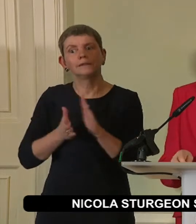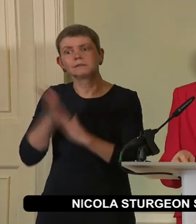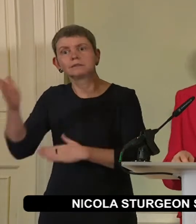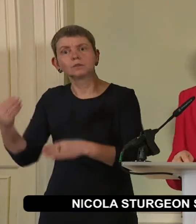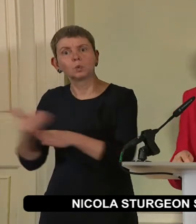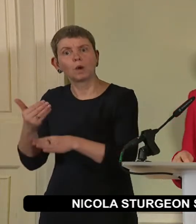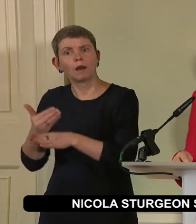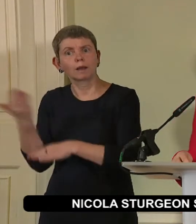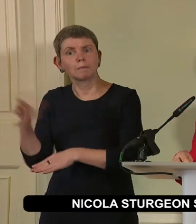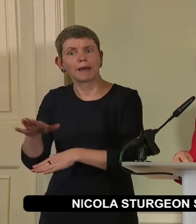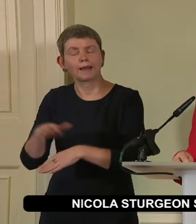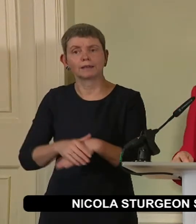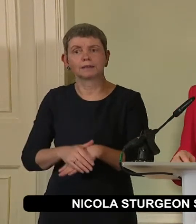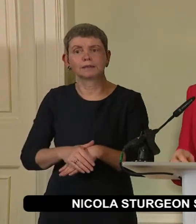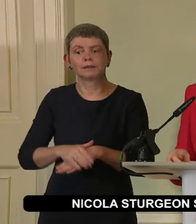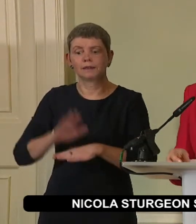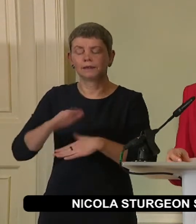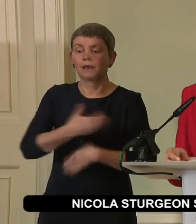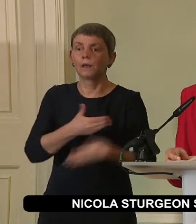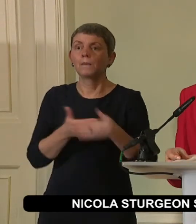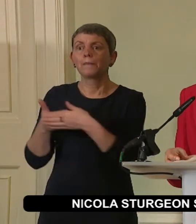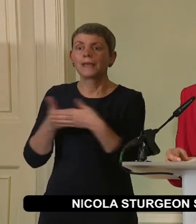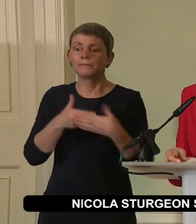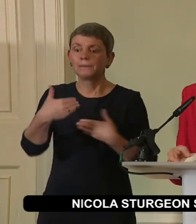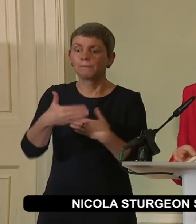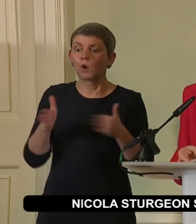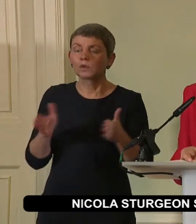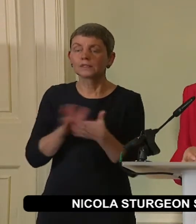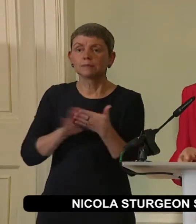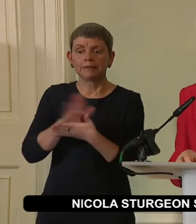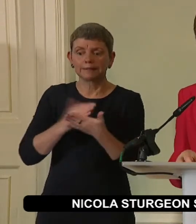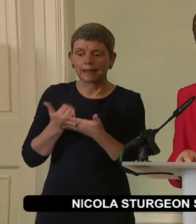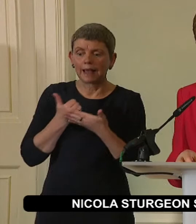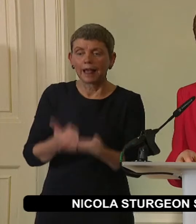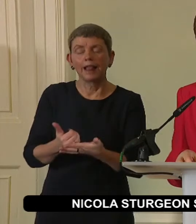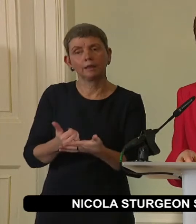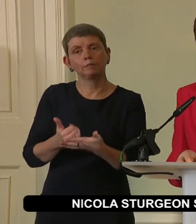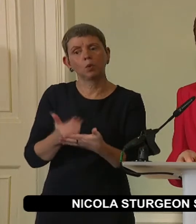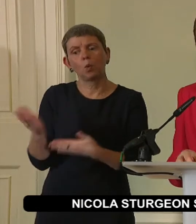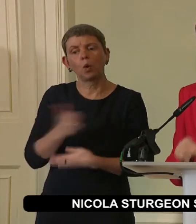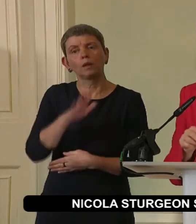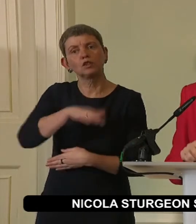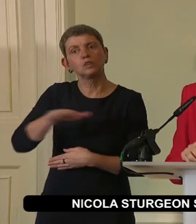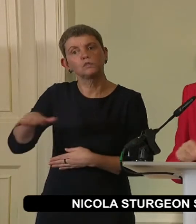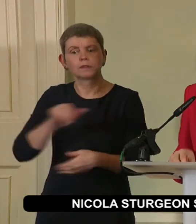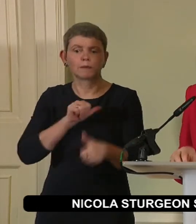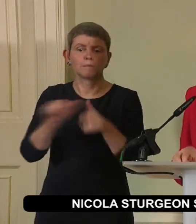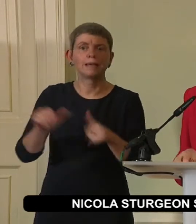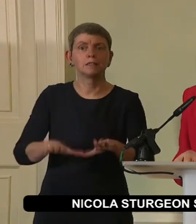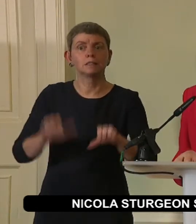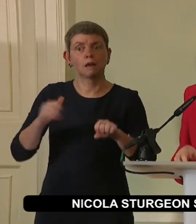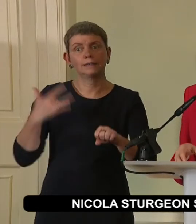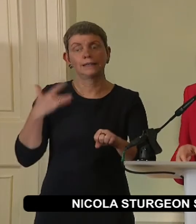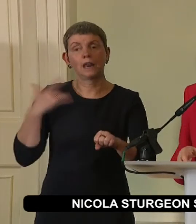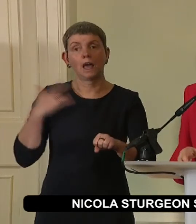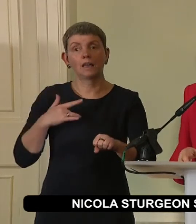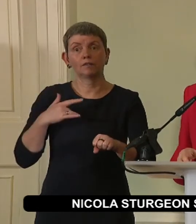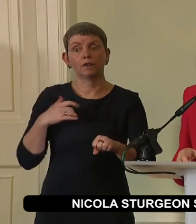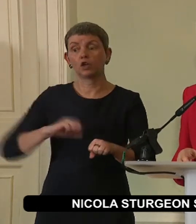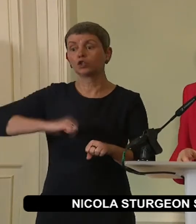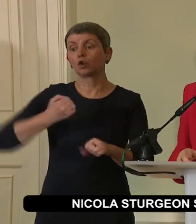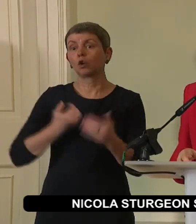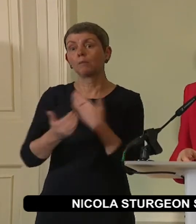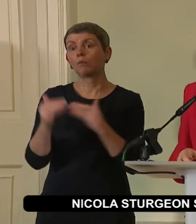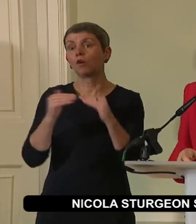our aspiration that every child should have the best start in life. Scotland is fairer today than it was